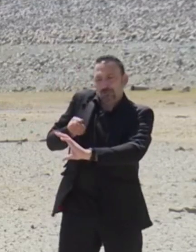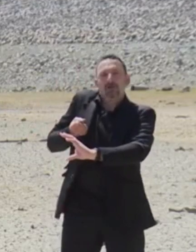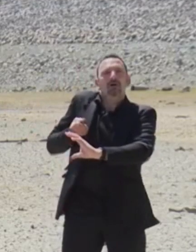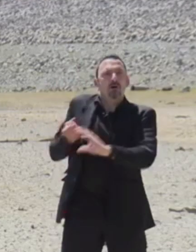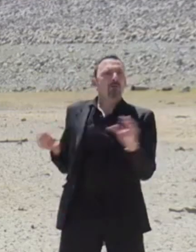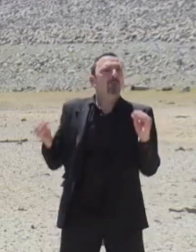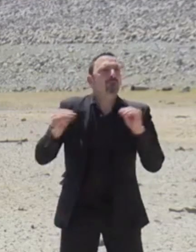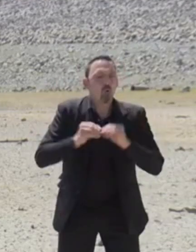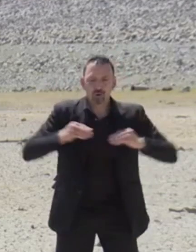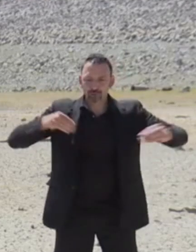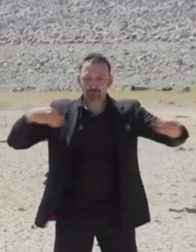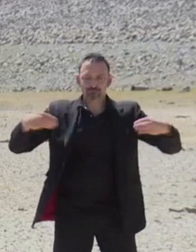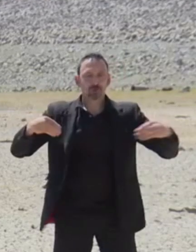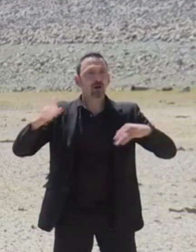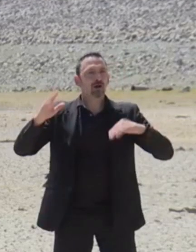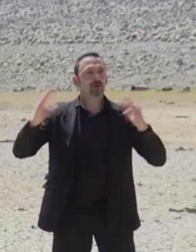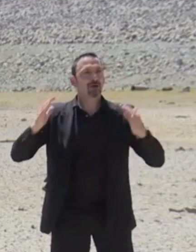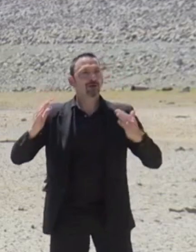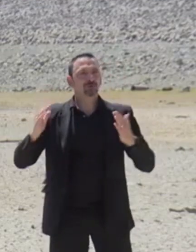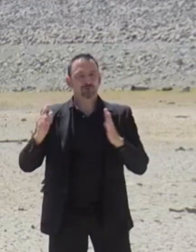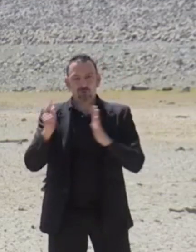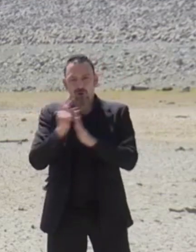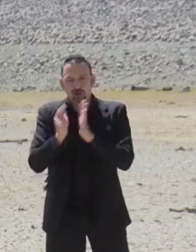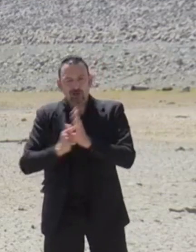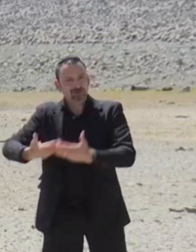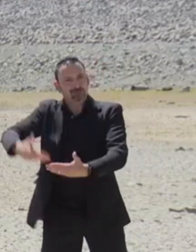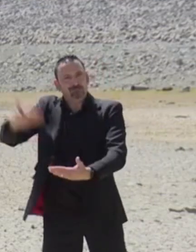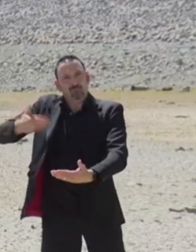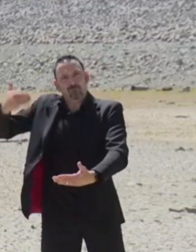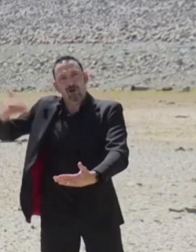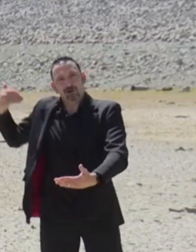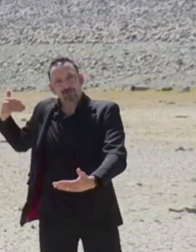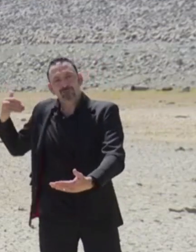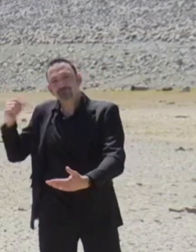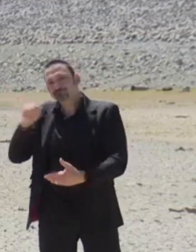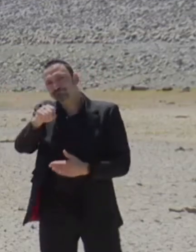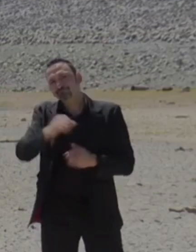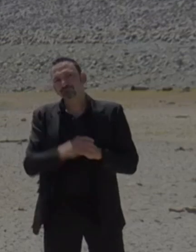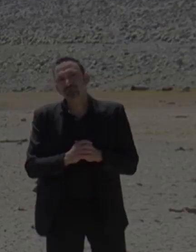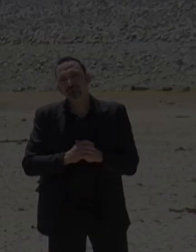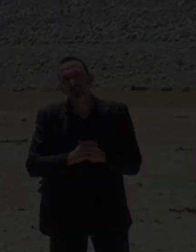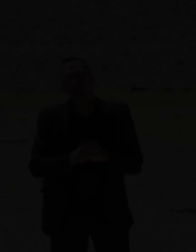which are, as you know, for those that follow, some of the principal challenges we had in the last drought.